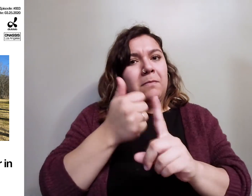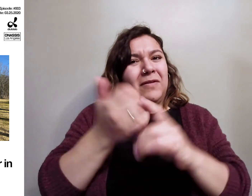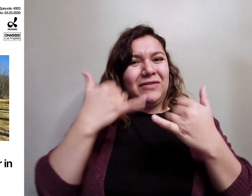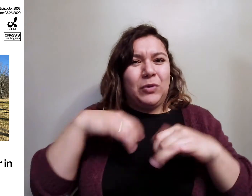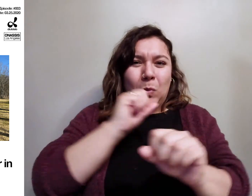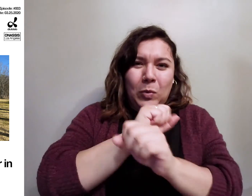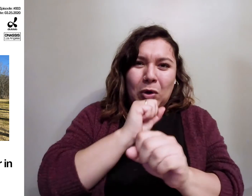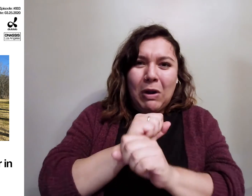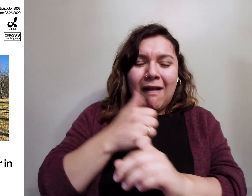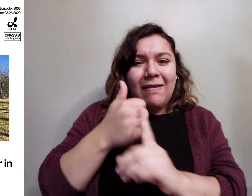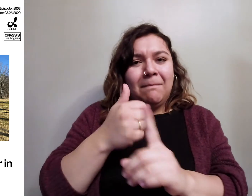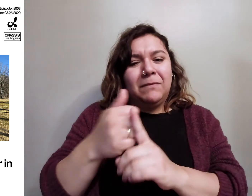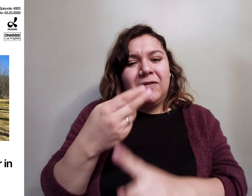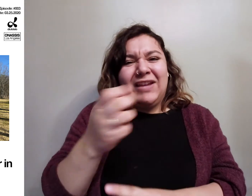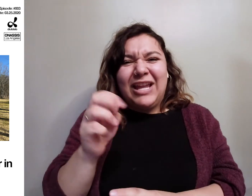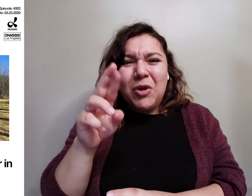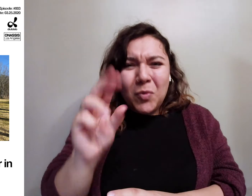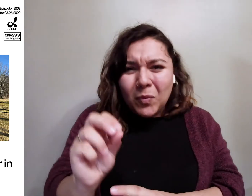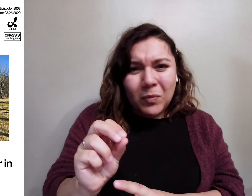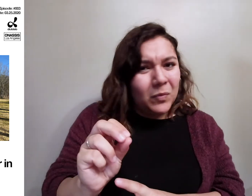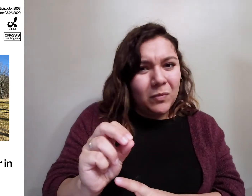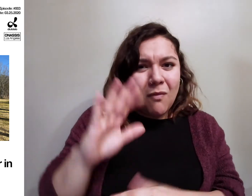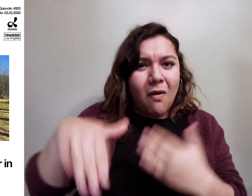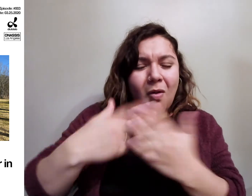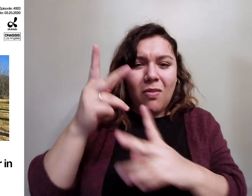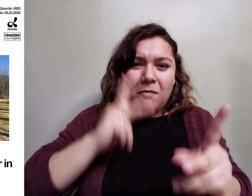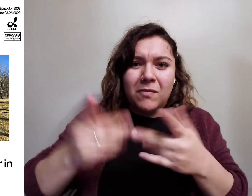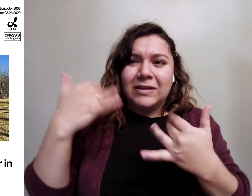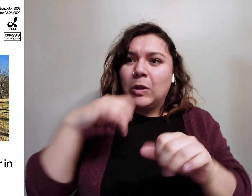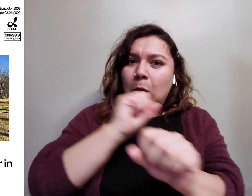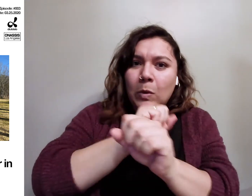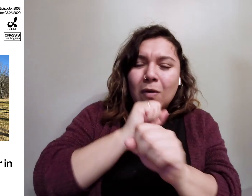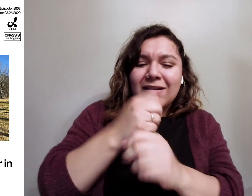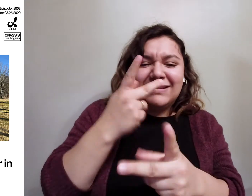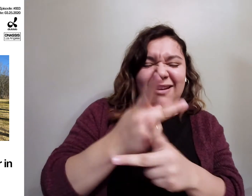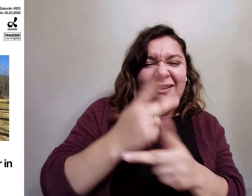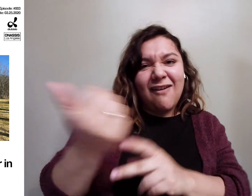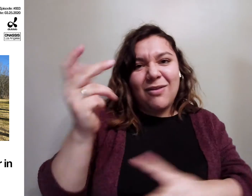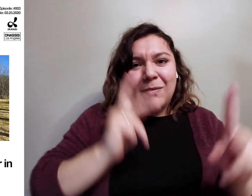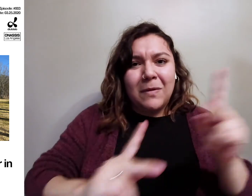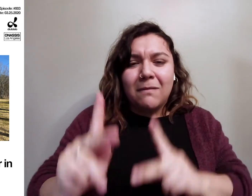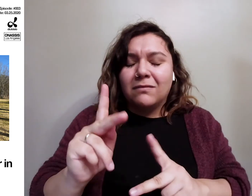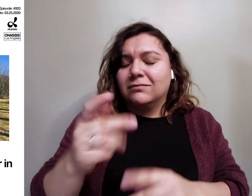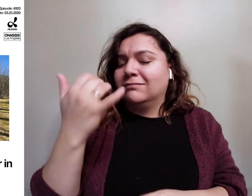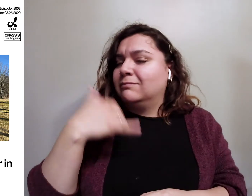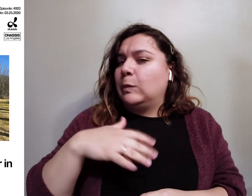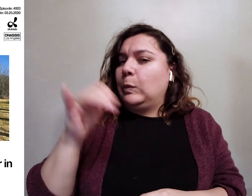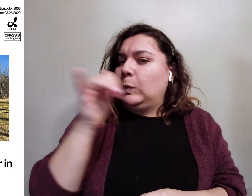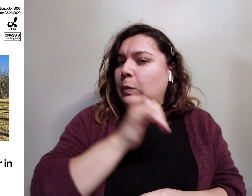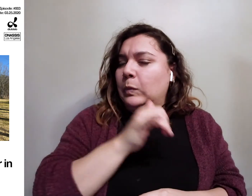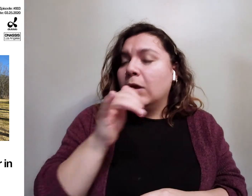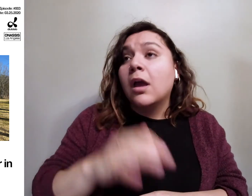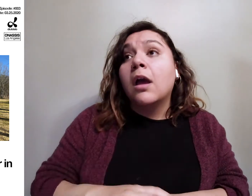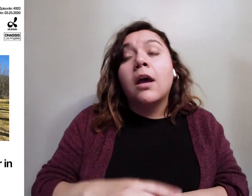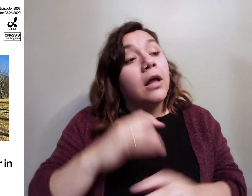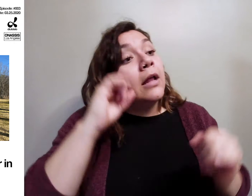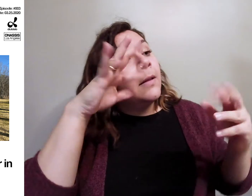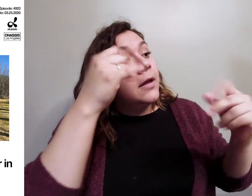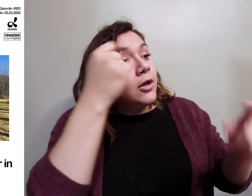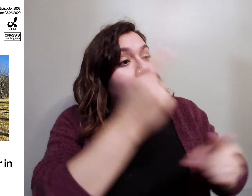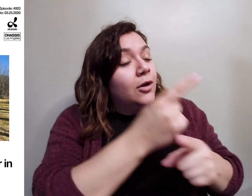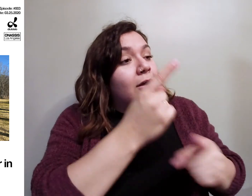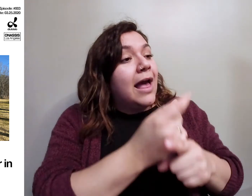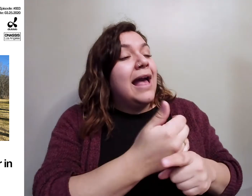that life has in many ways changed, and that we are hoping that change will continue, but in